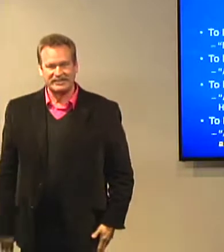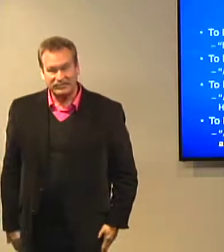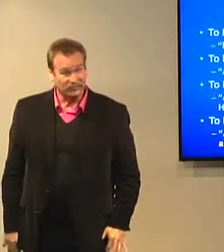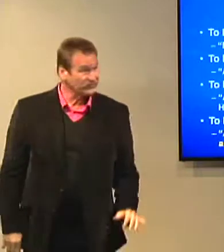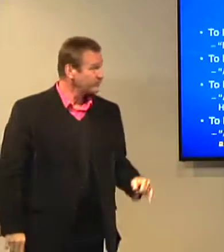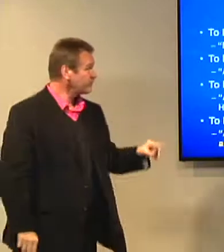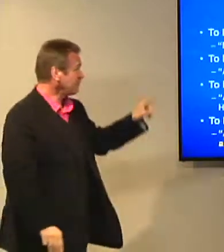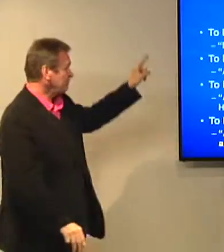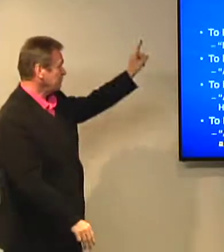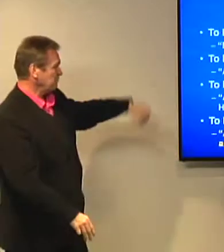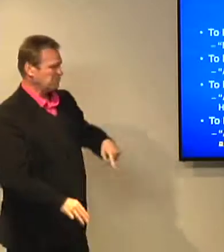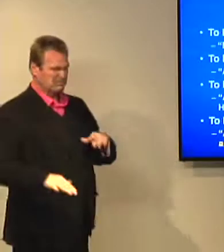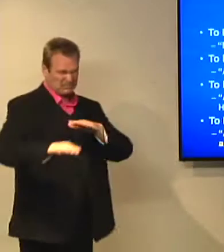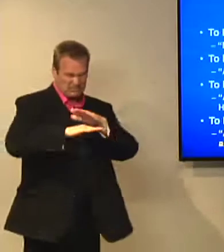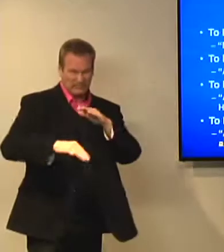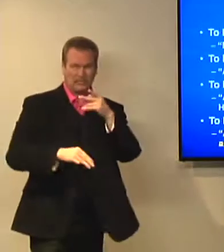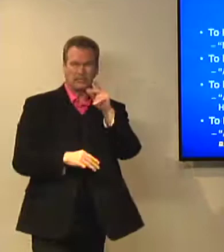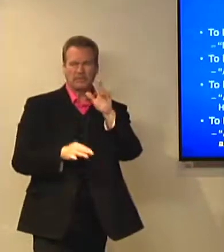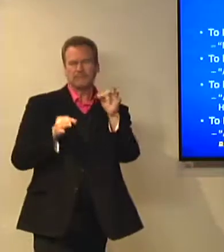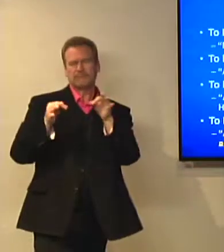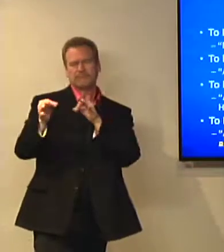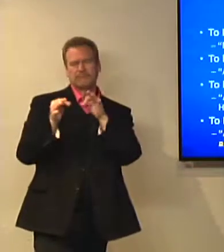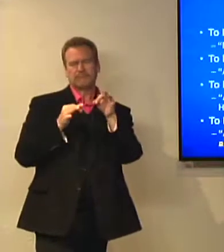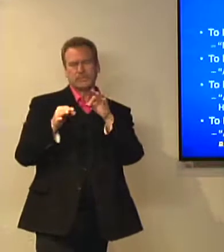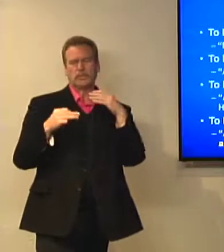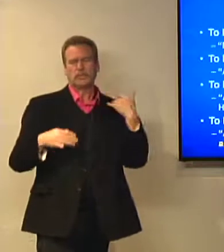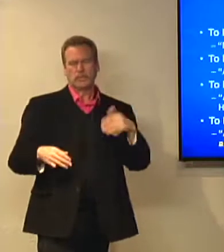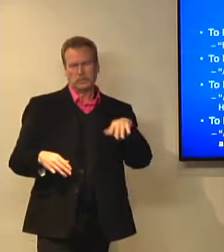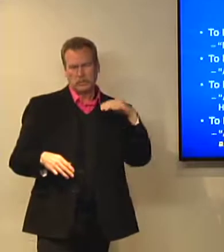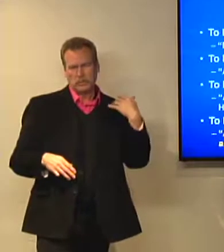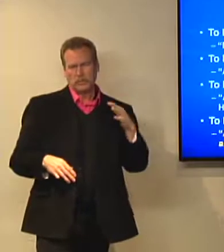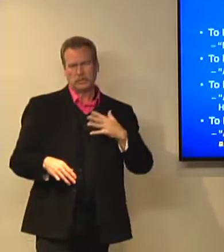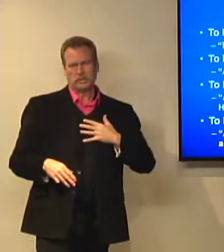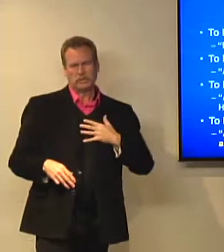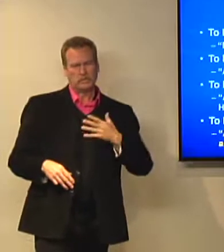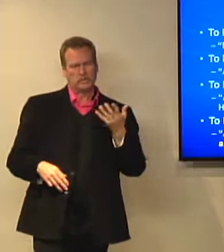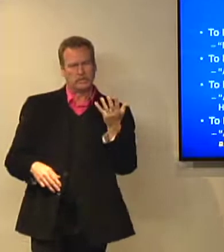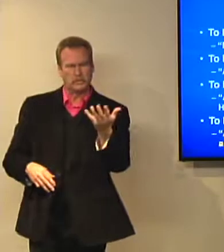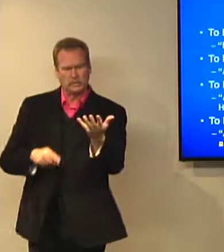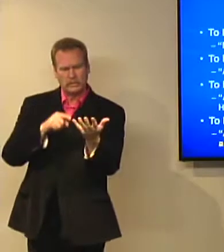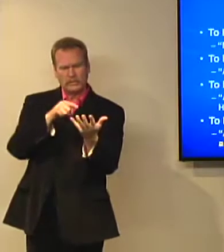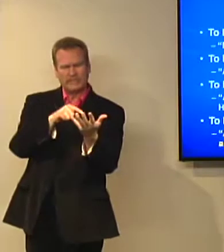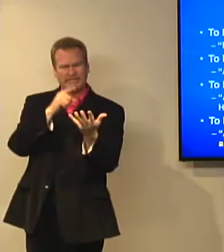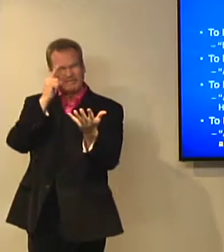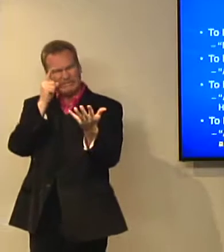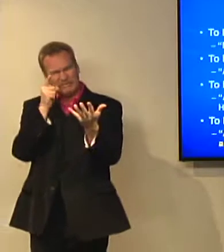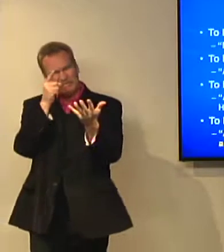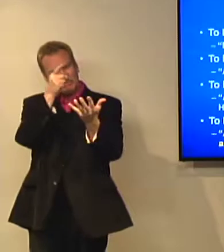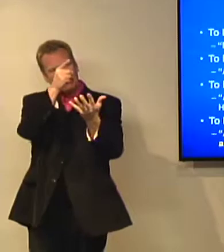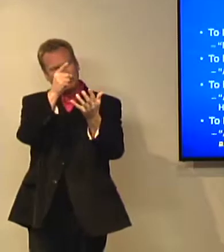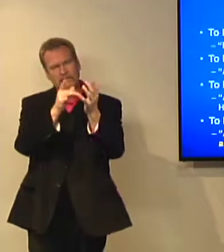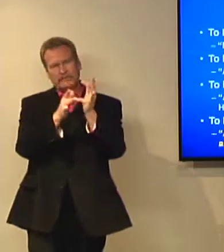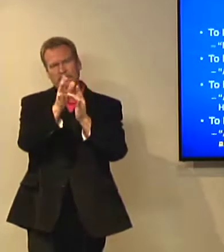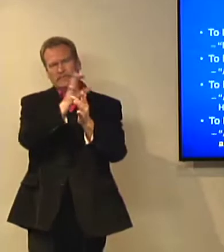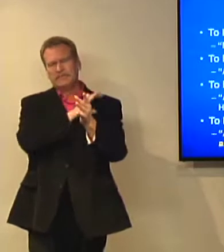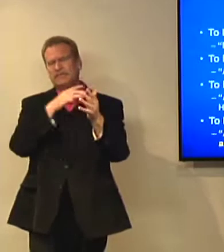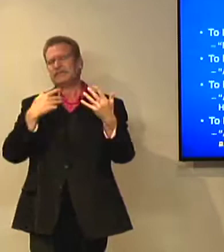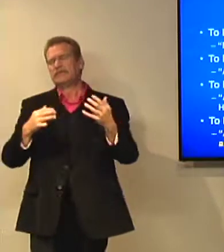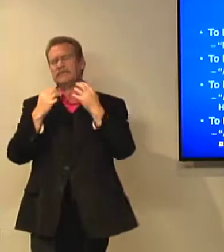And we will get a reward with Christ Jesus. So basically, this is a basic understanding of this. These are